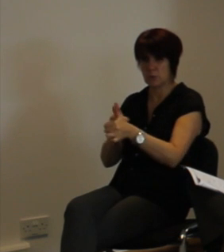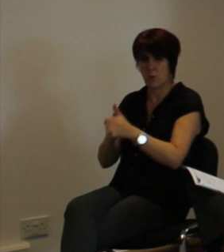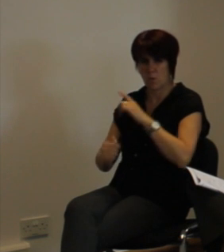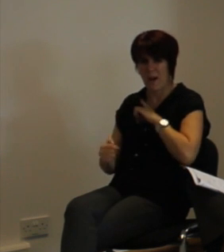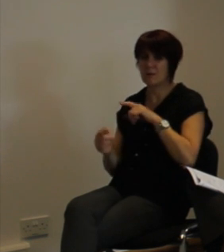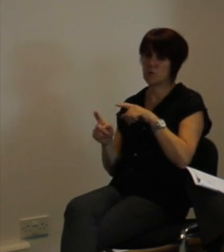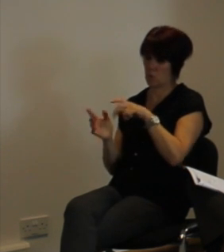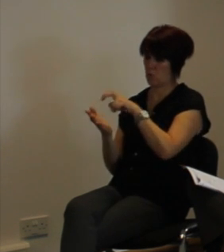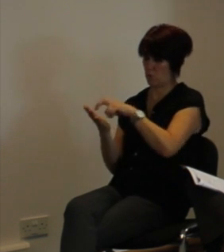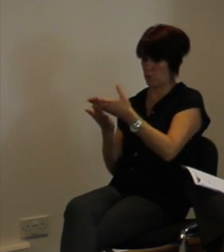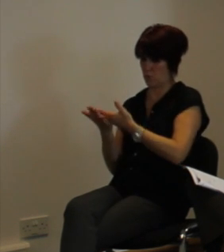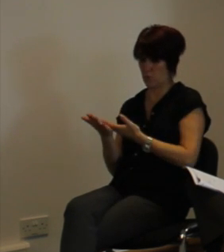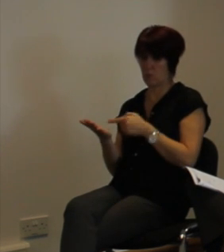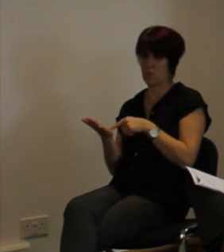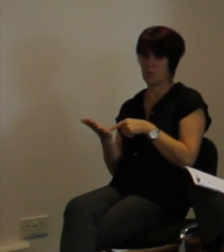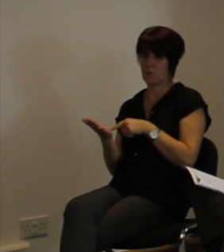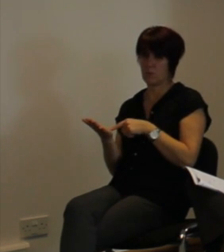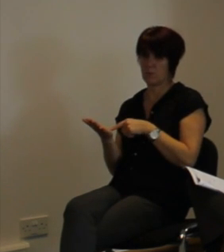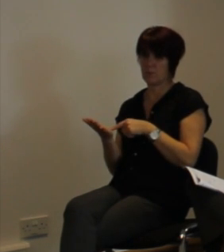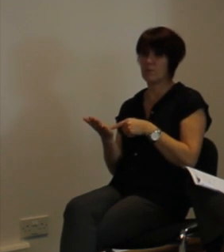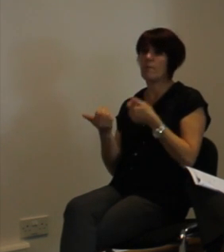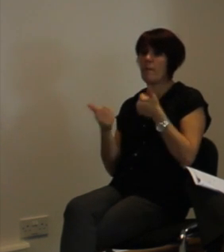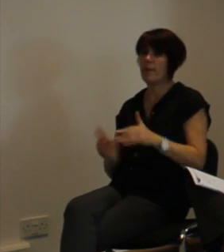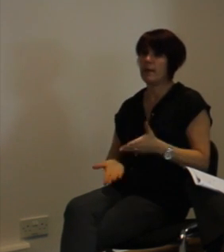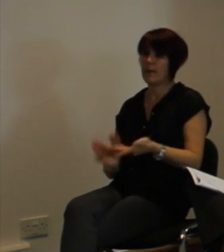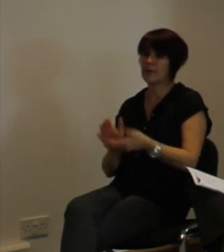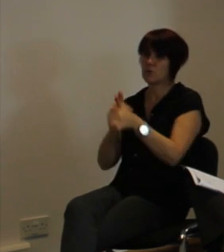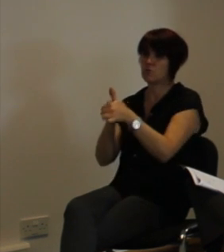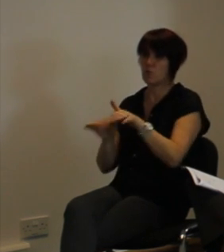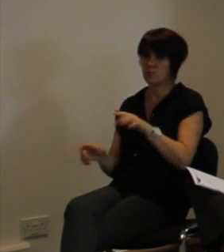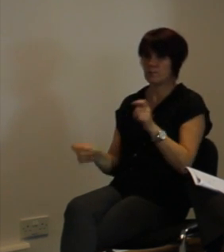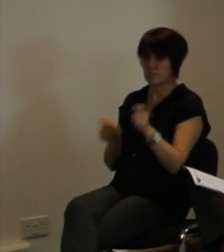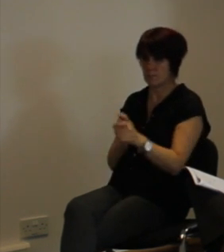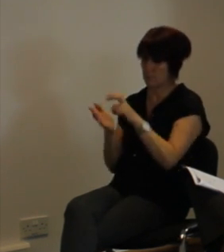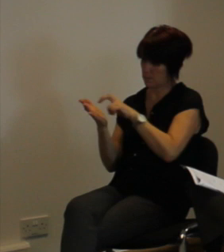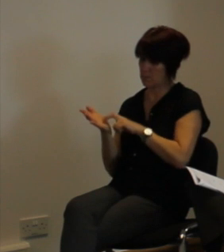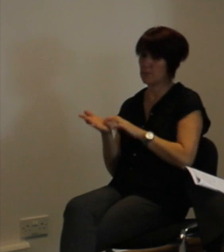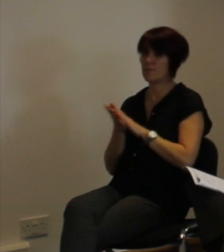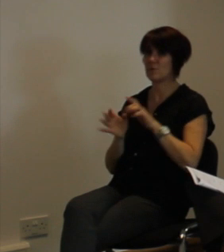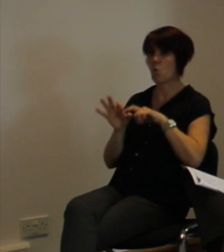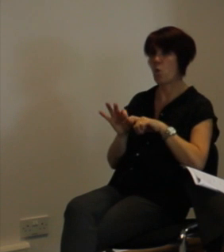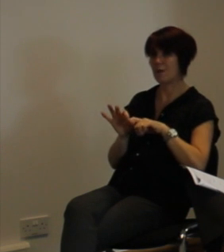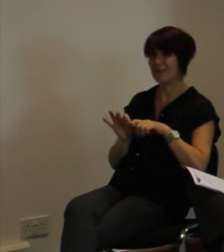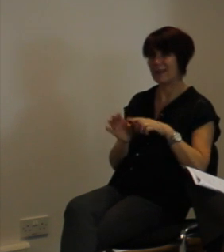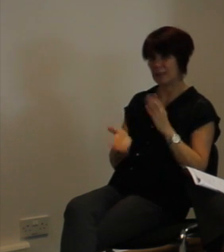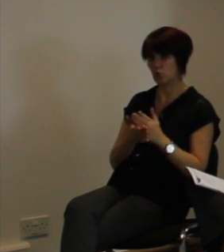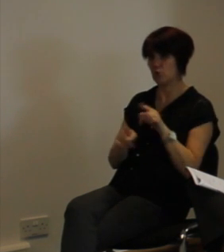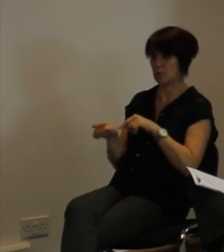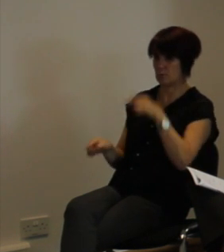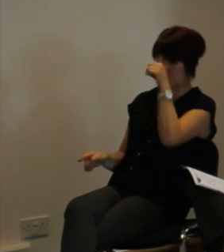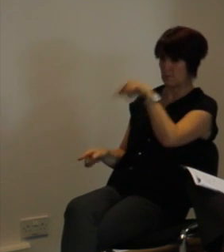Documenting the documented process for applying reasonable adjustments allows your quality assurance to